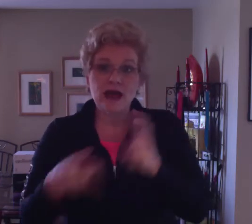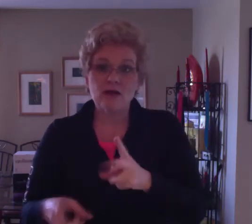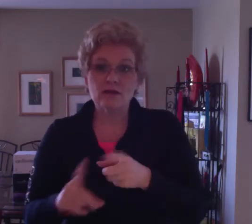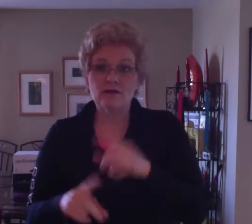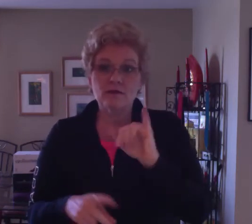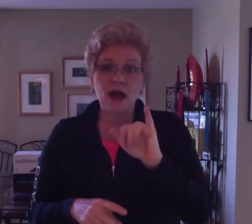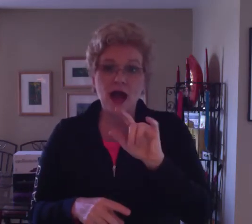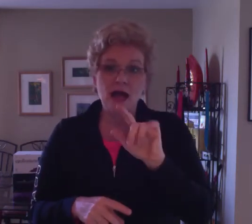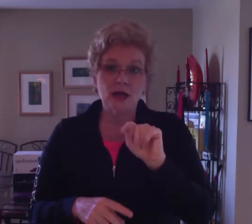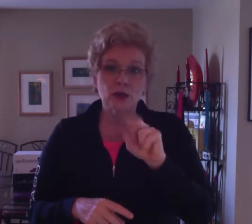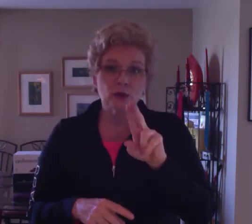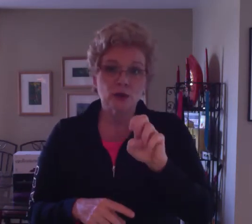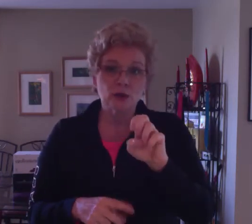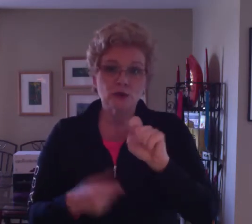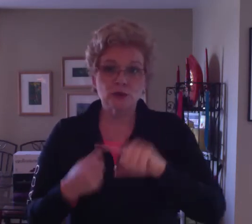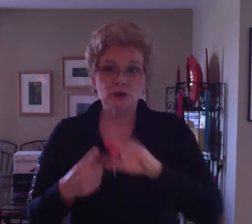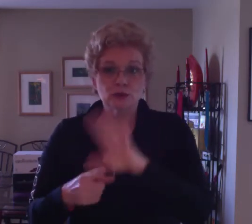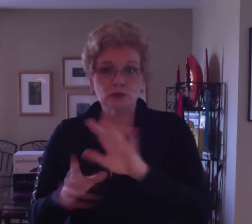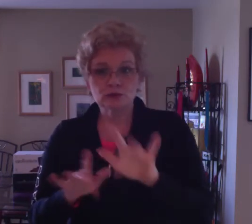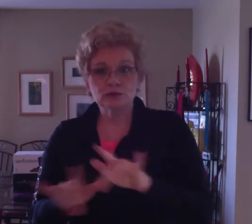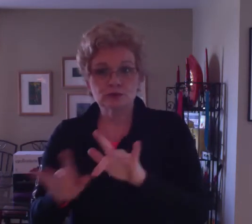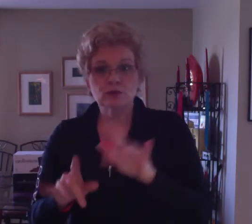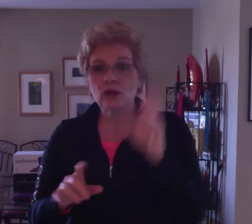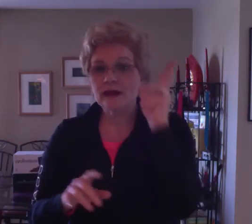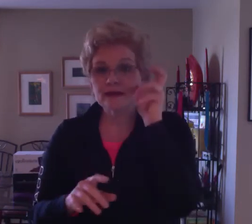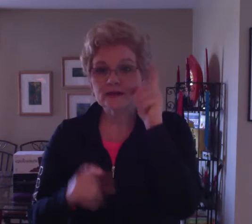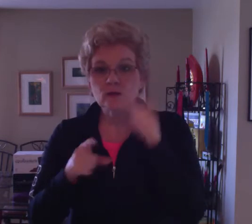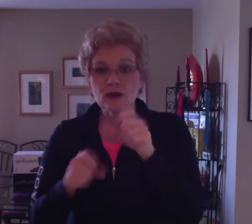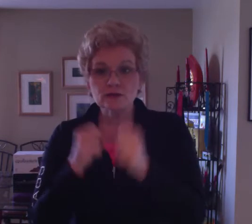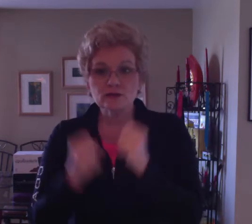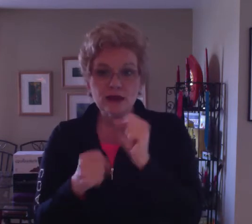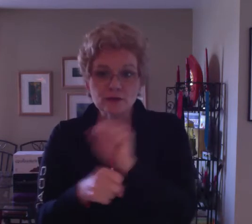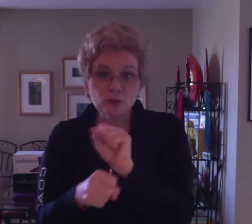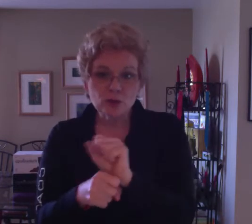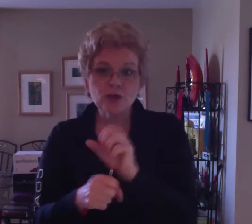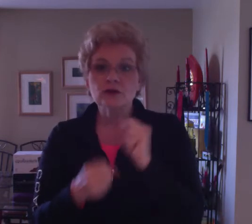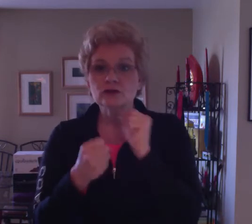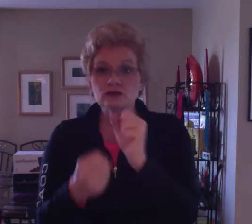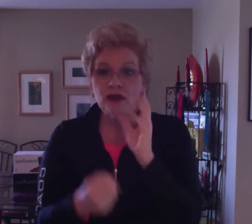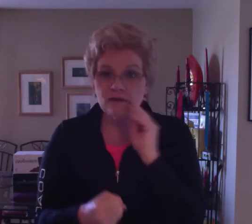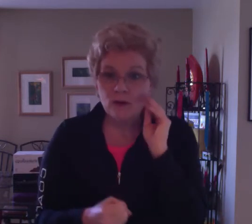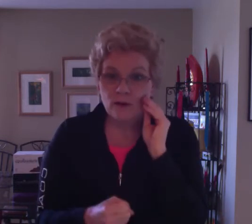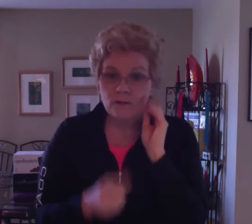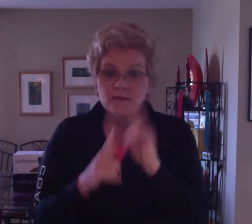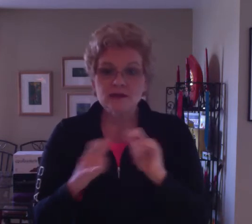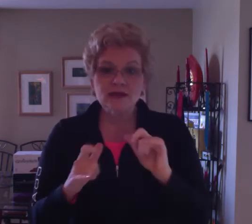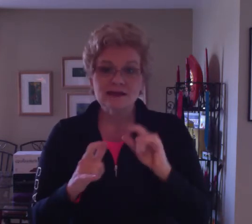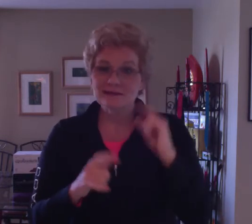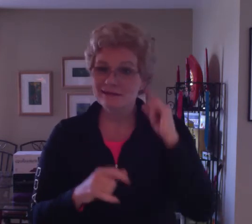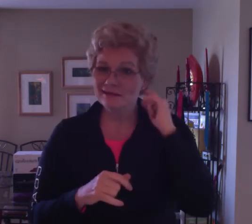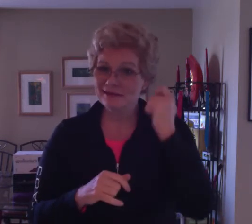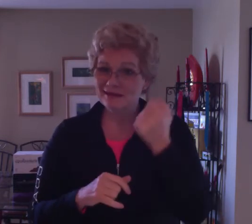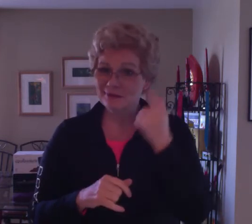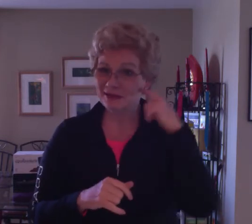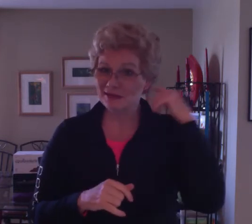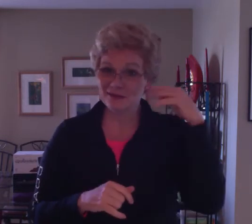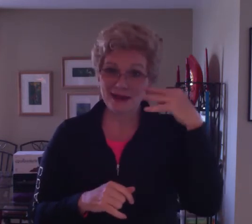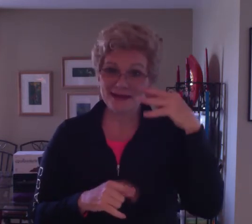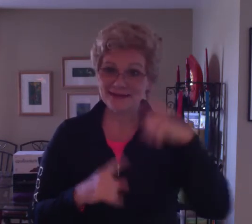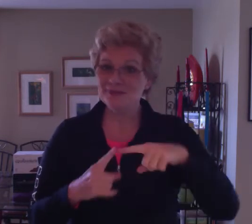account. So you can listen to them when you're driving to work, driving home, and this sounds crazy, but I listen to the national coach calls that I miss